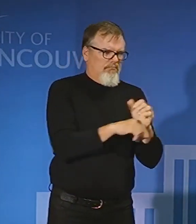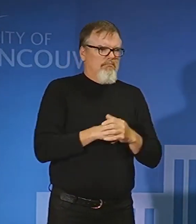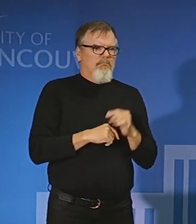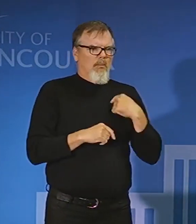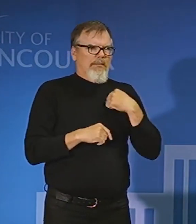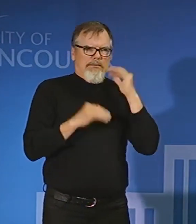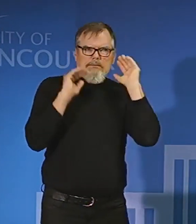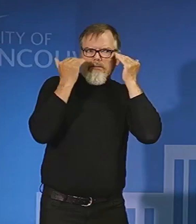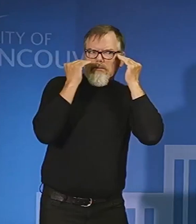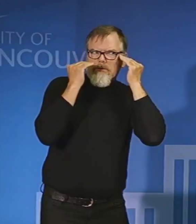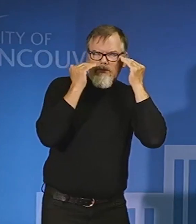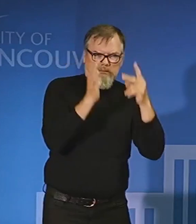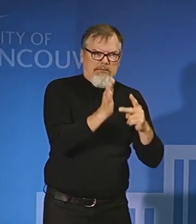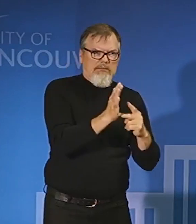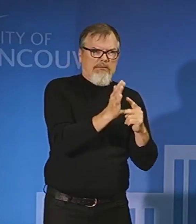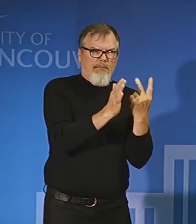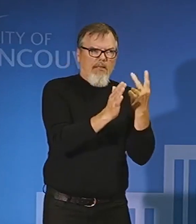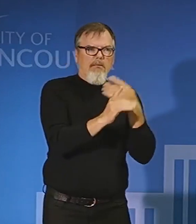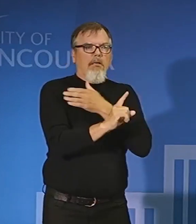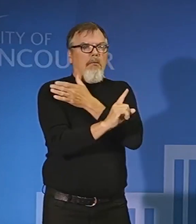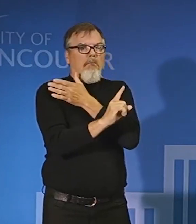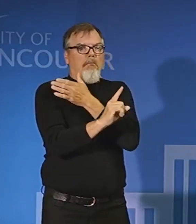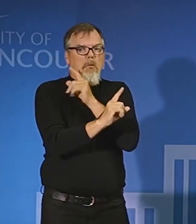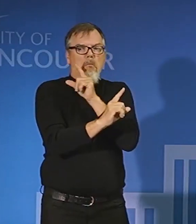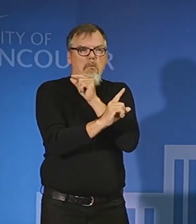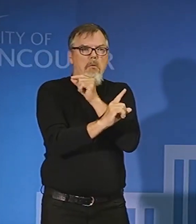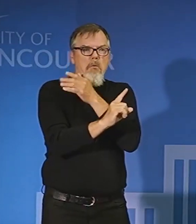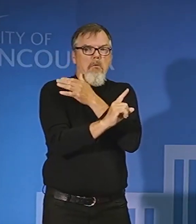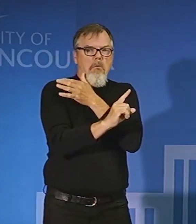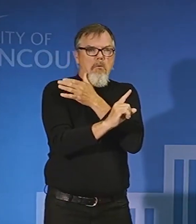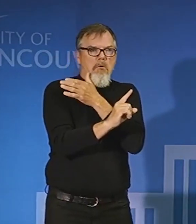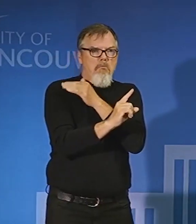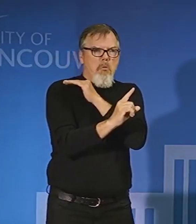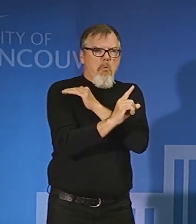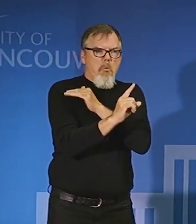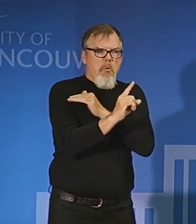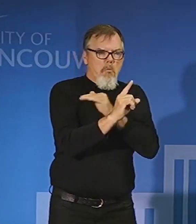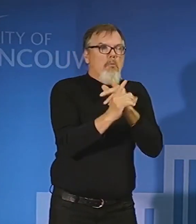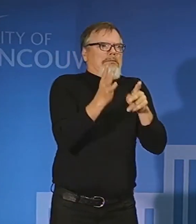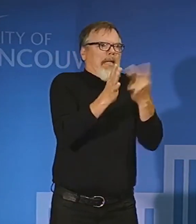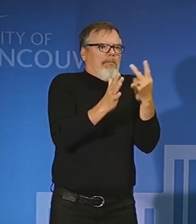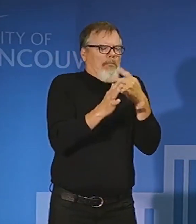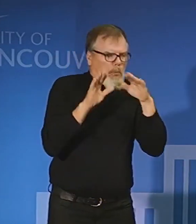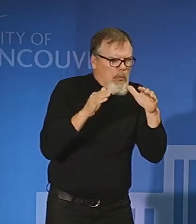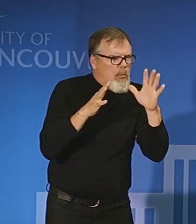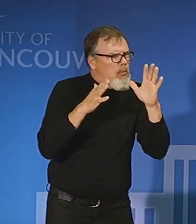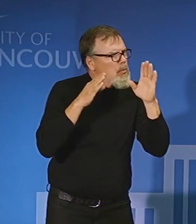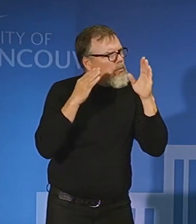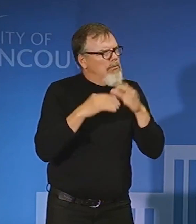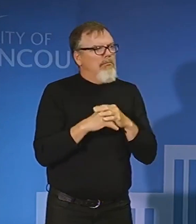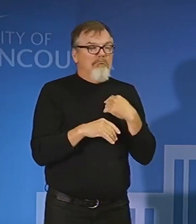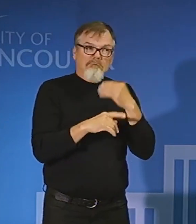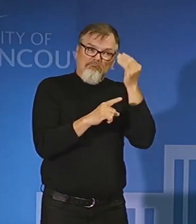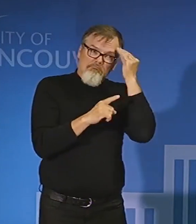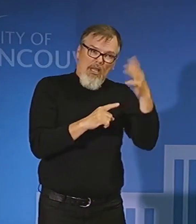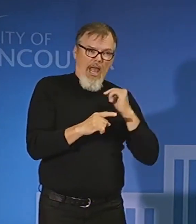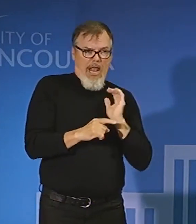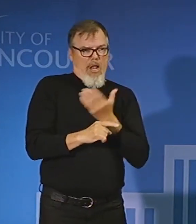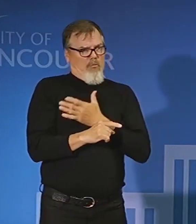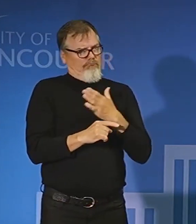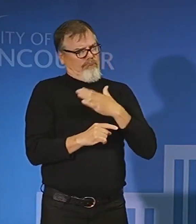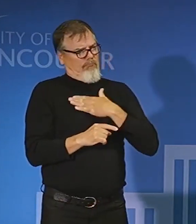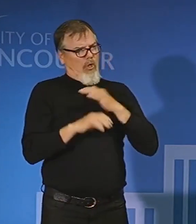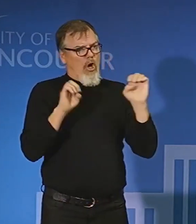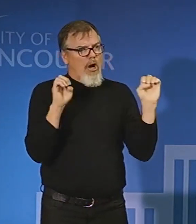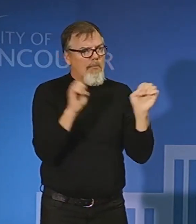we were seeing in the months at the end of 2019 and early 2020. I've said this before, that the opioid overdose emergency is